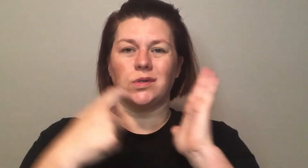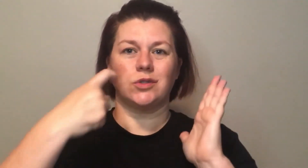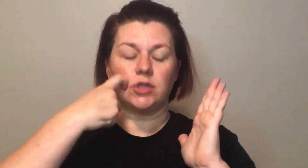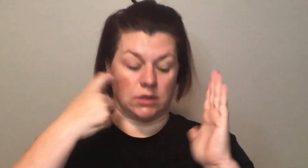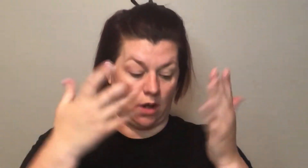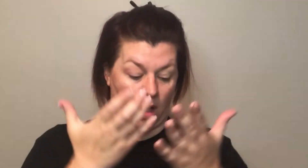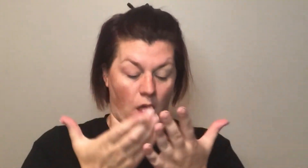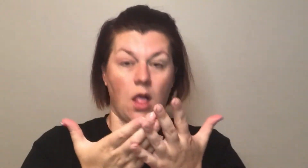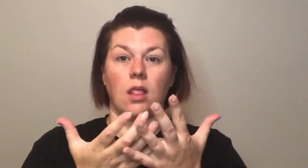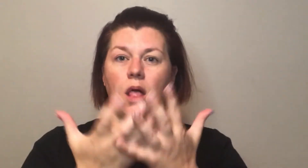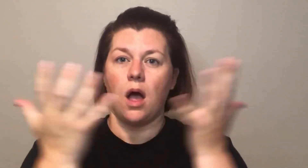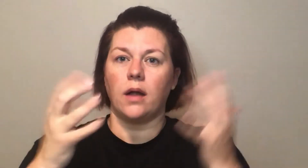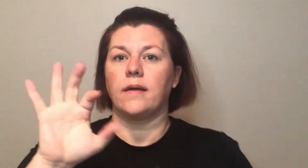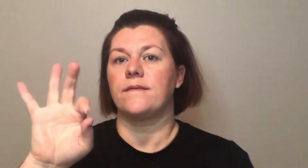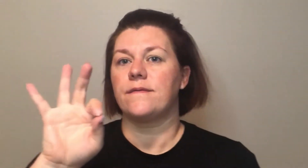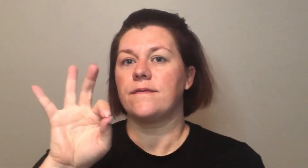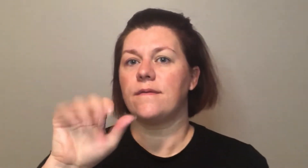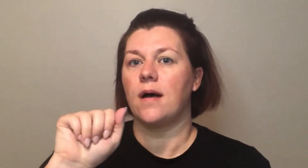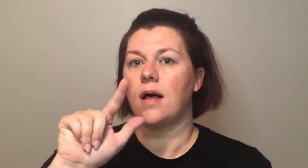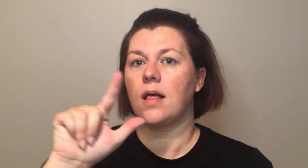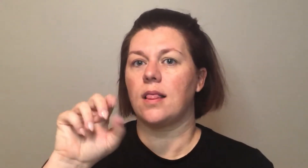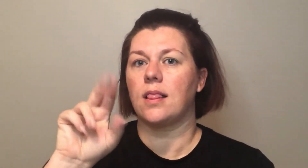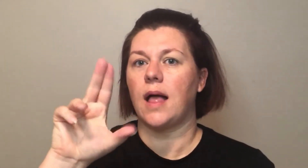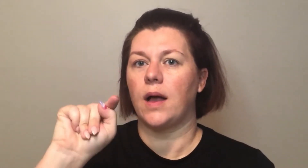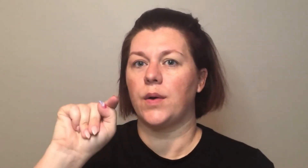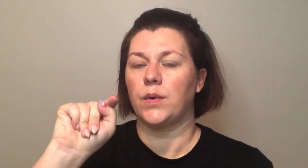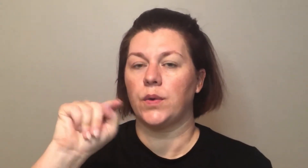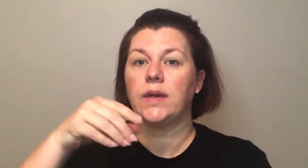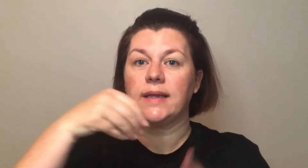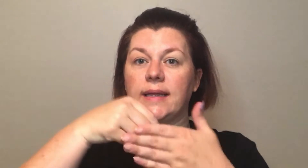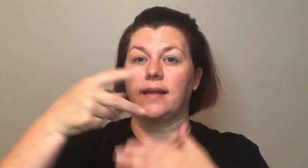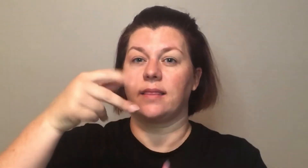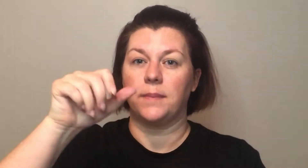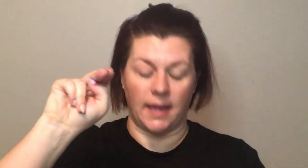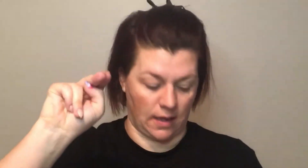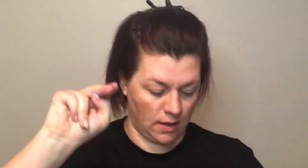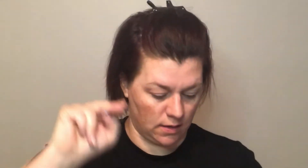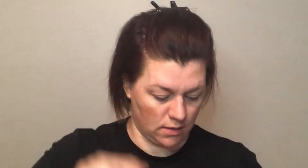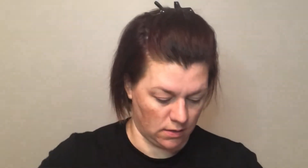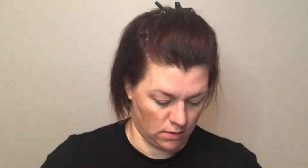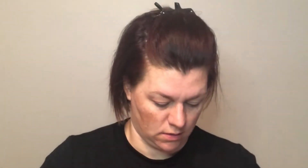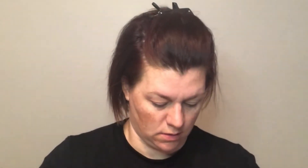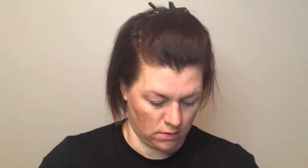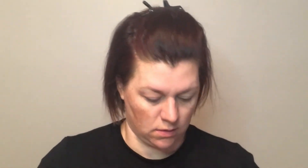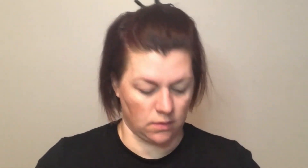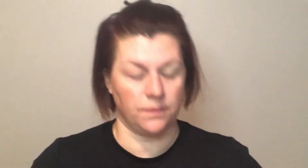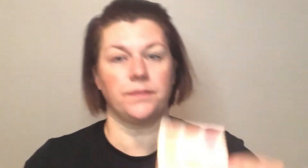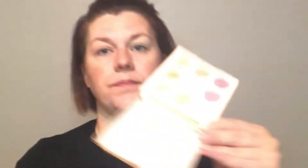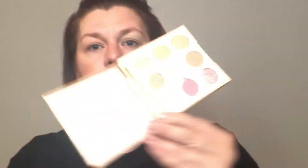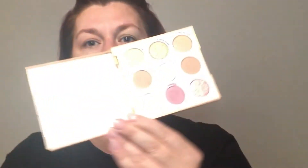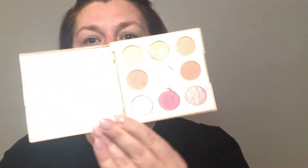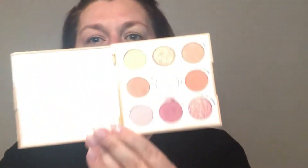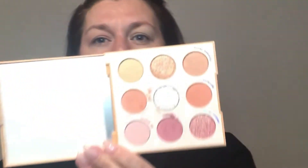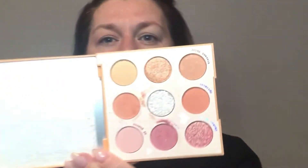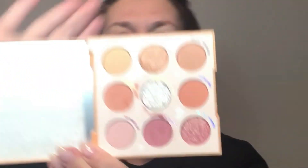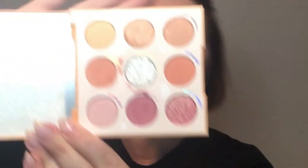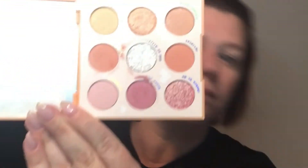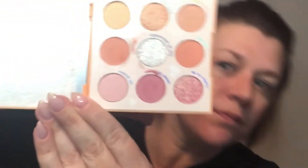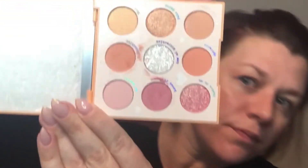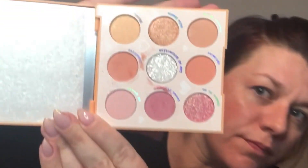One thing that I'm noticing is that there is a lot of fallout in the pan. And you'll notice right